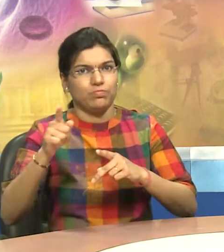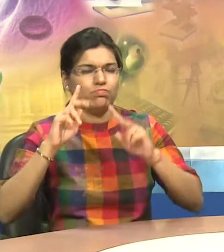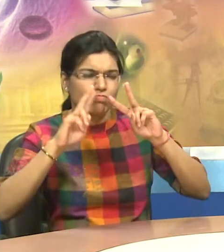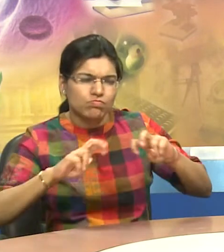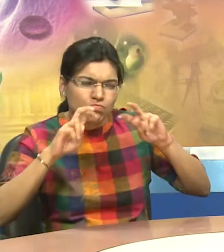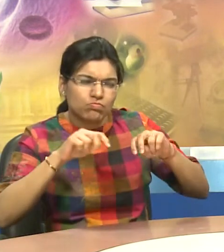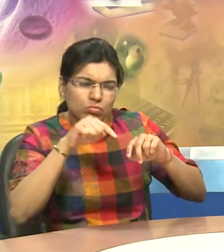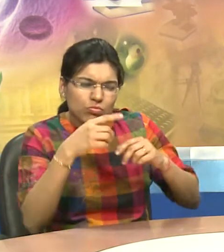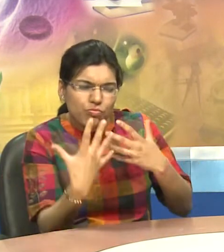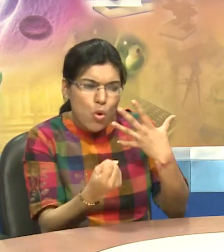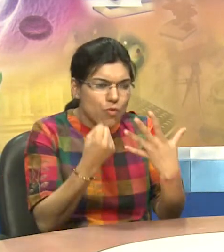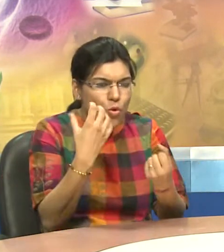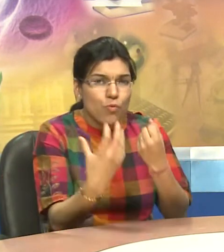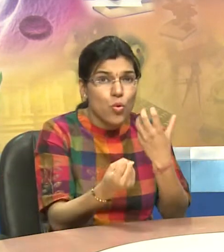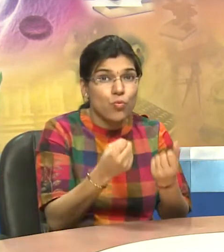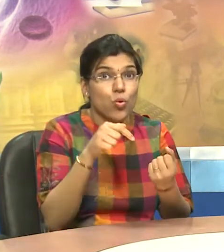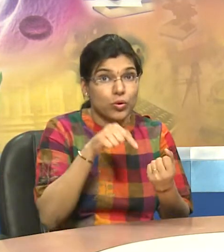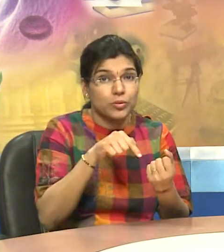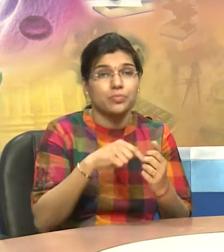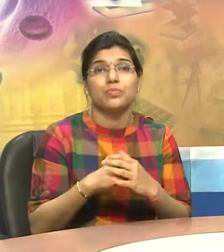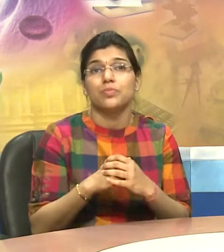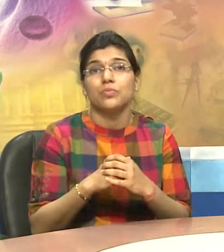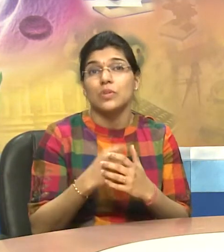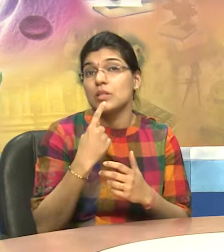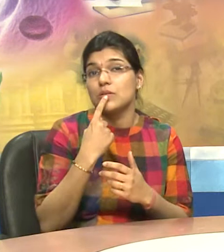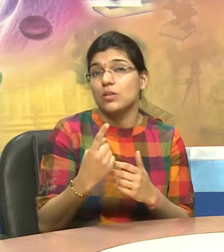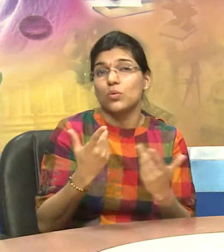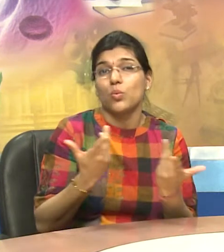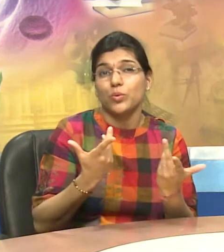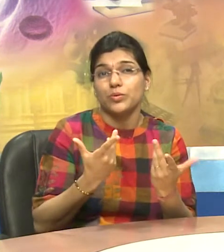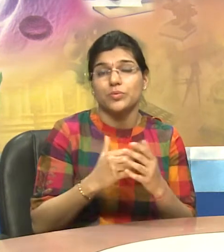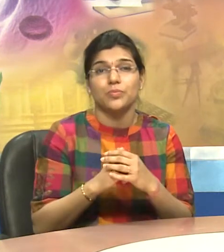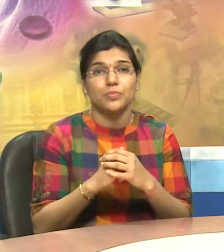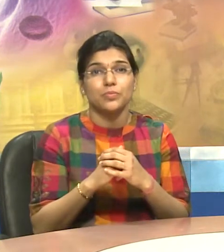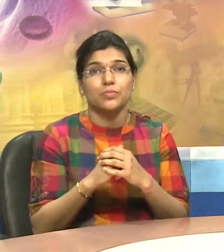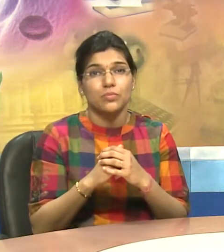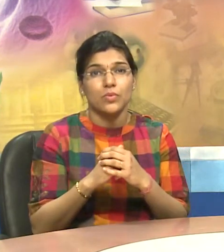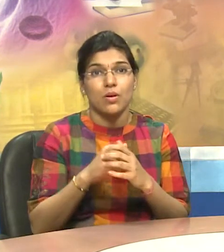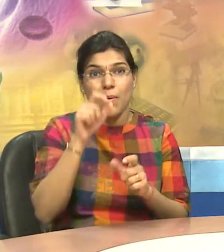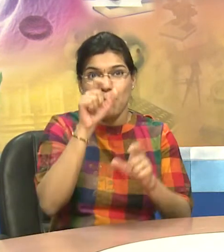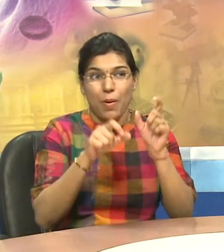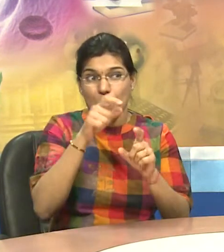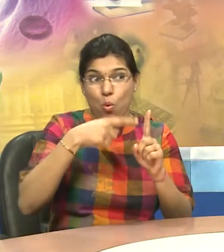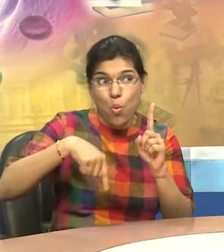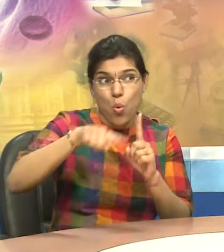Germany doctor had research in effect of noise. What he had found in his research is